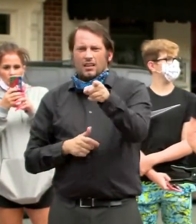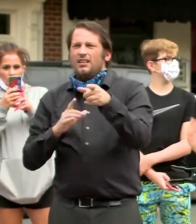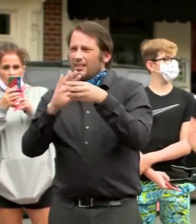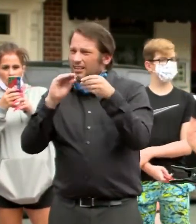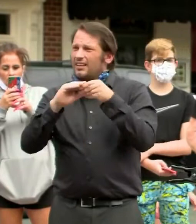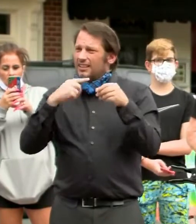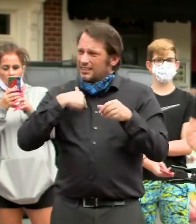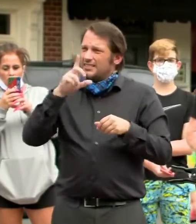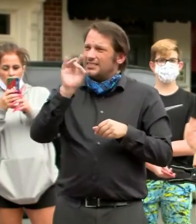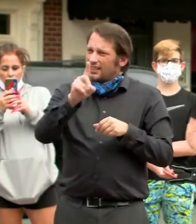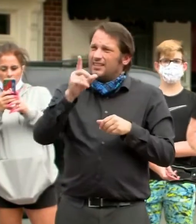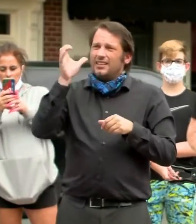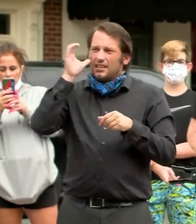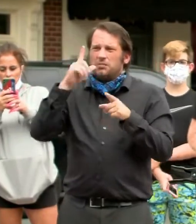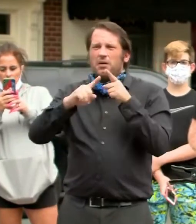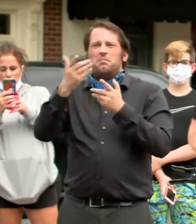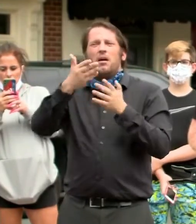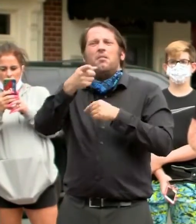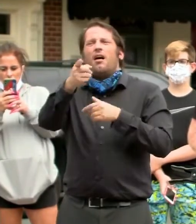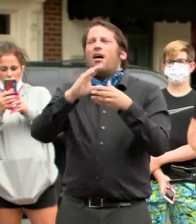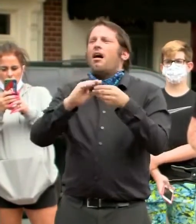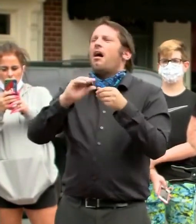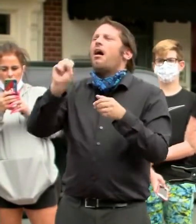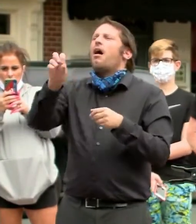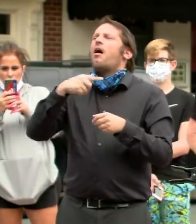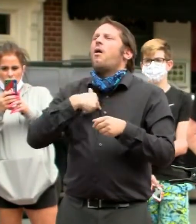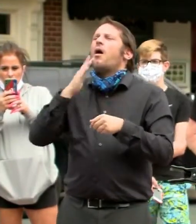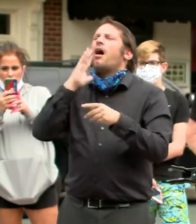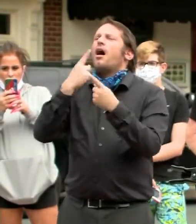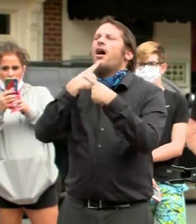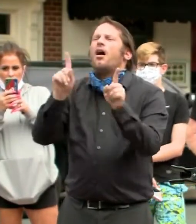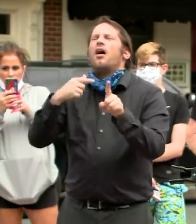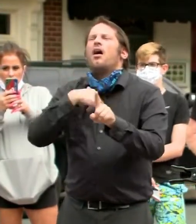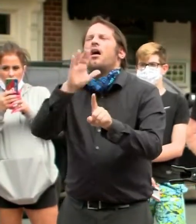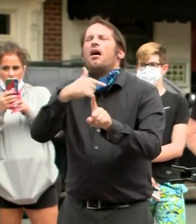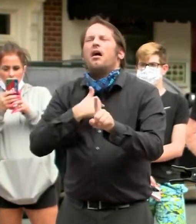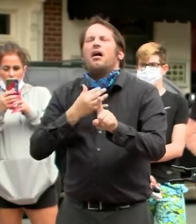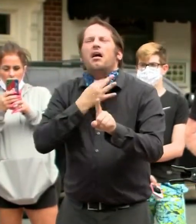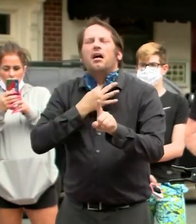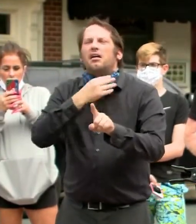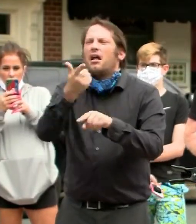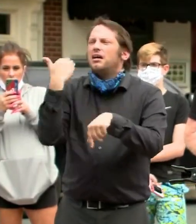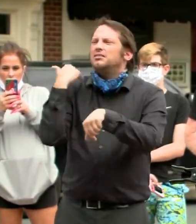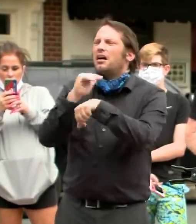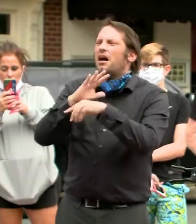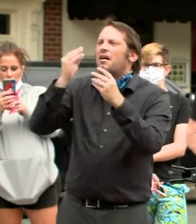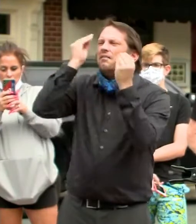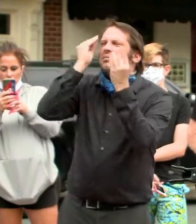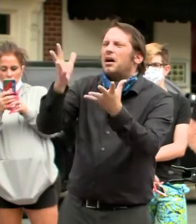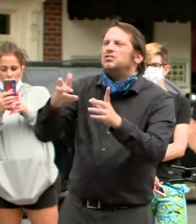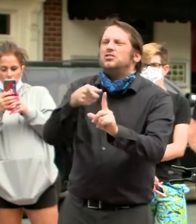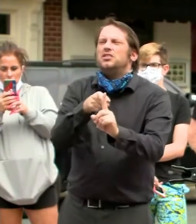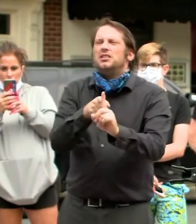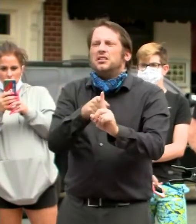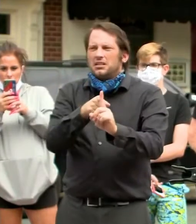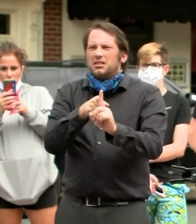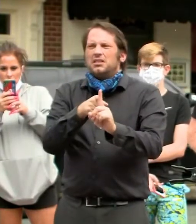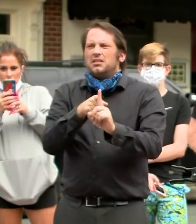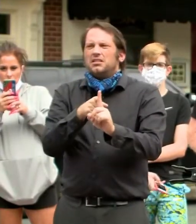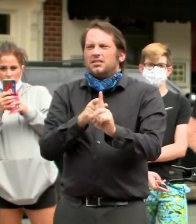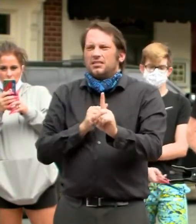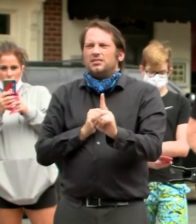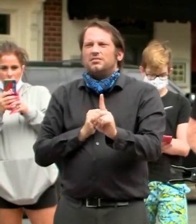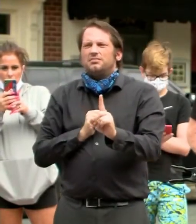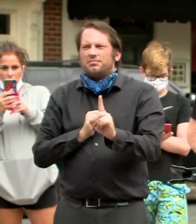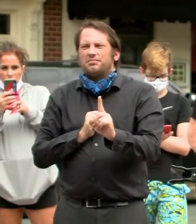maybe by Friday you would make this announcement. So I'm curious as to the information last night. Was it that eye-opening and that much of a slam dunk